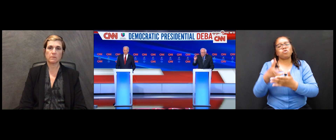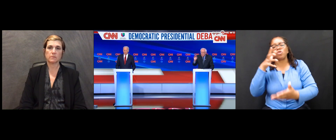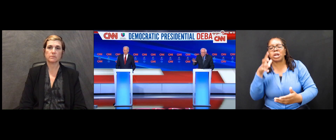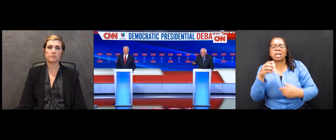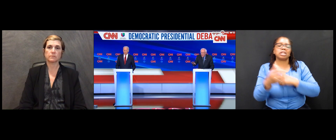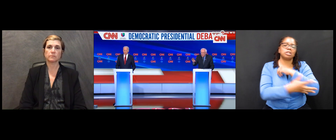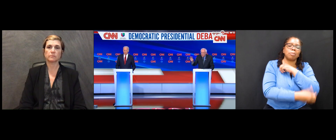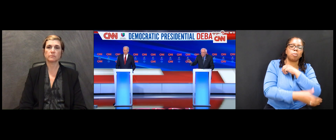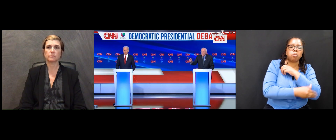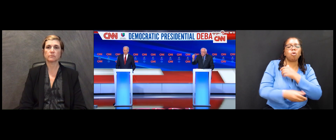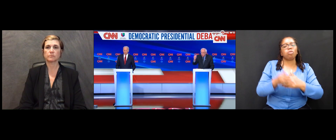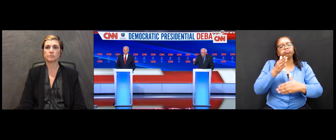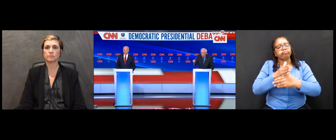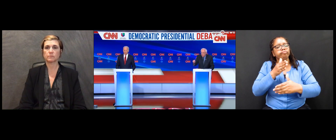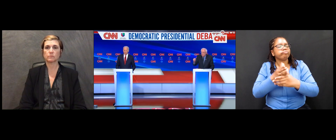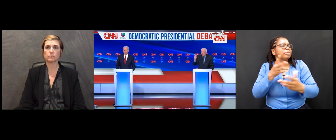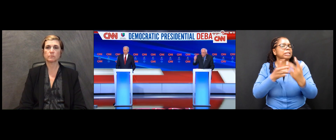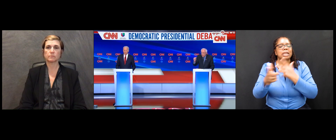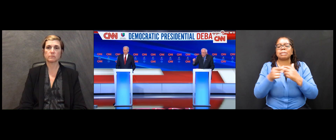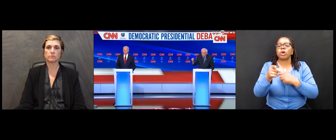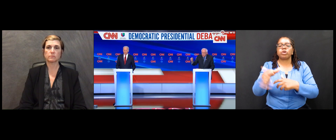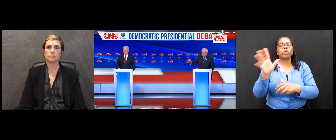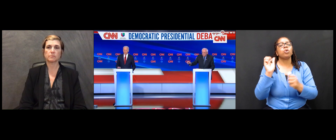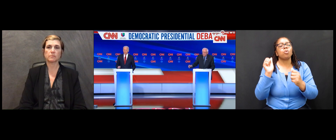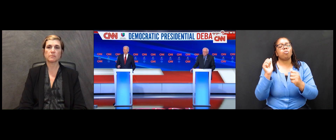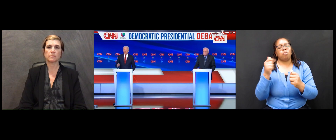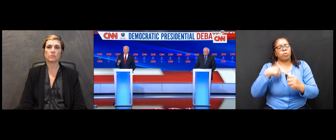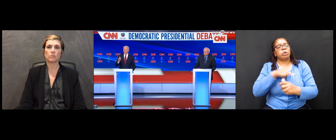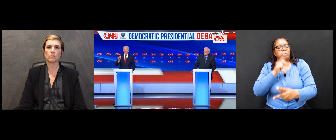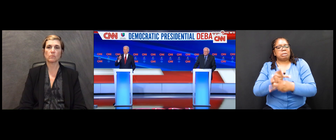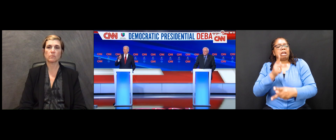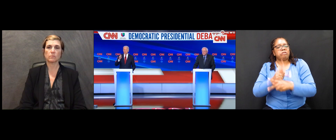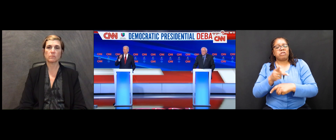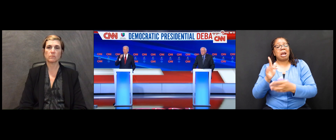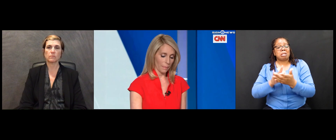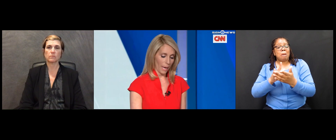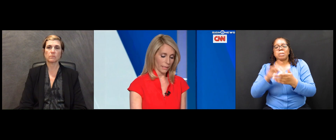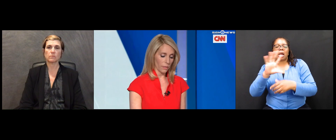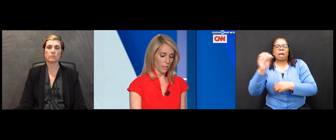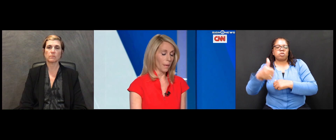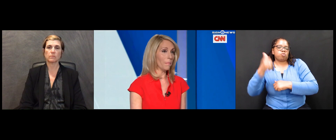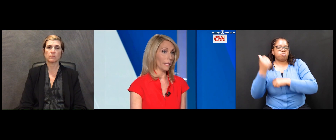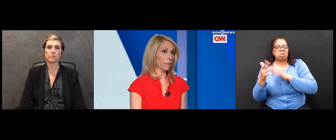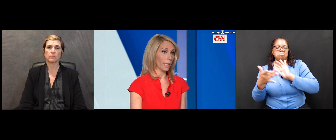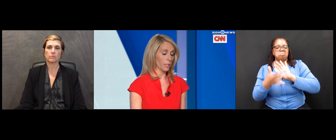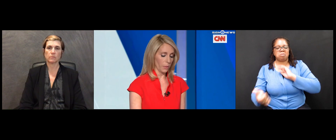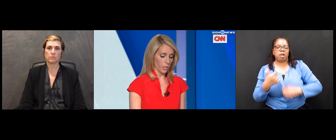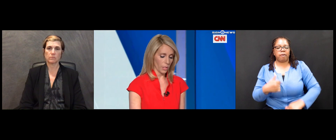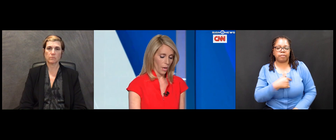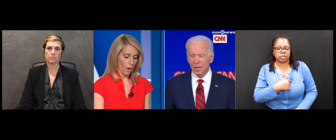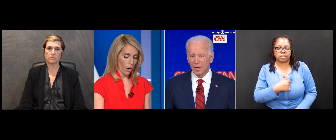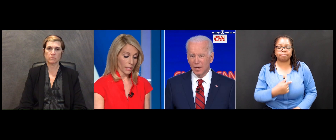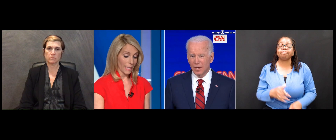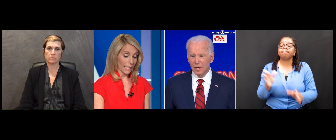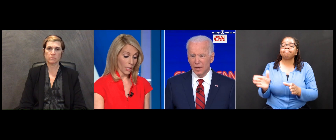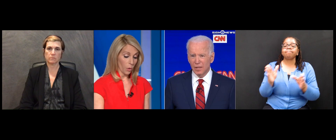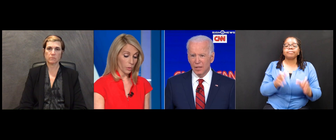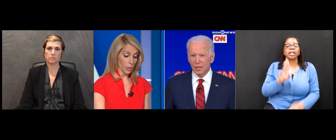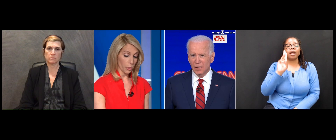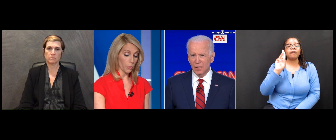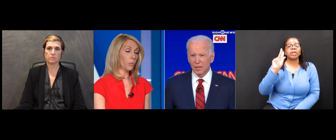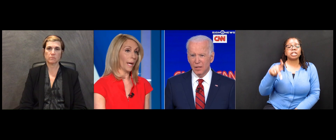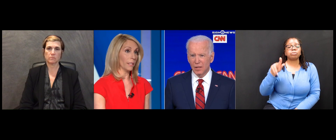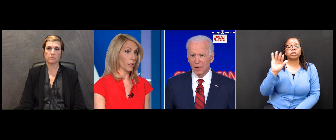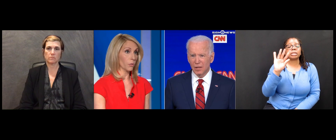class, will get the care they need. The drug companies will not rip us off. Thank you, Senator. Vice President Biden, some medical experts are saying the